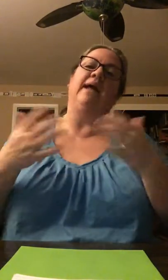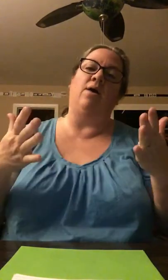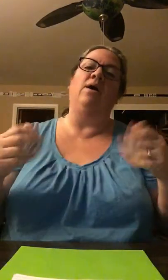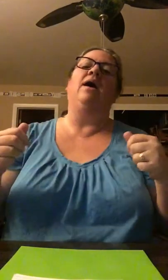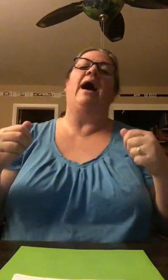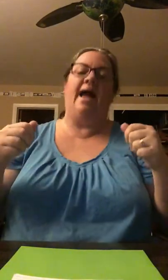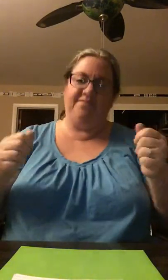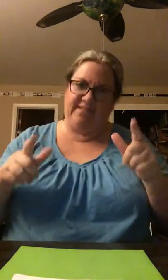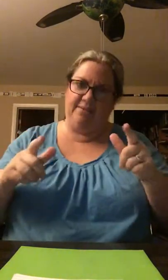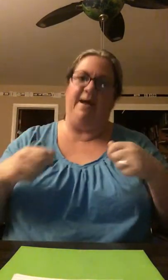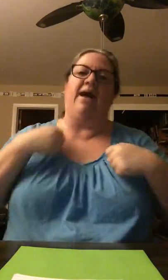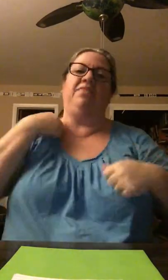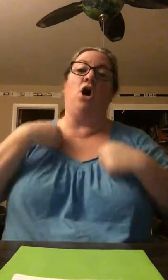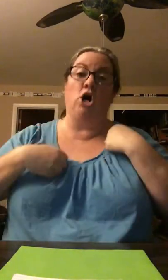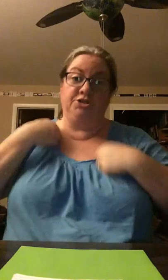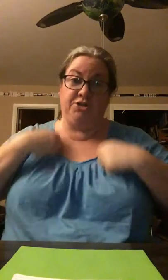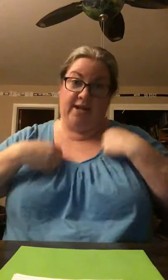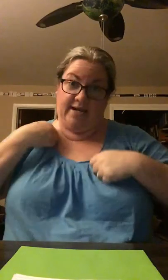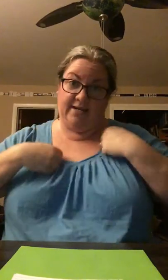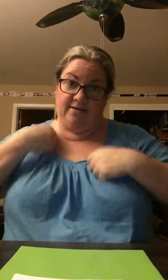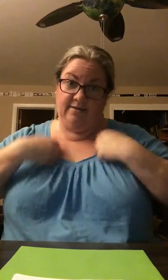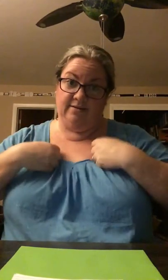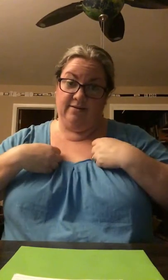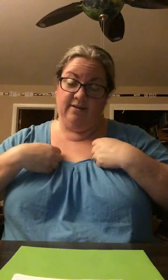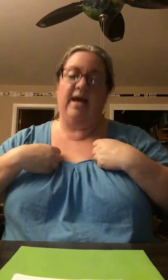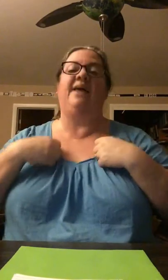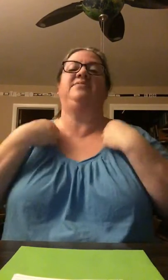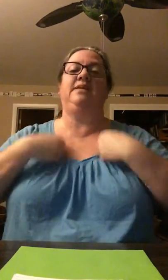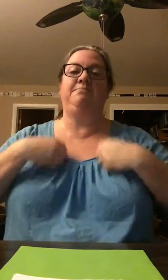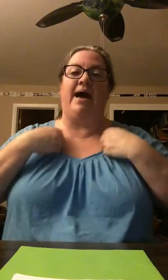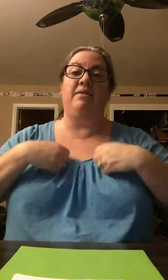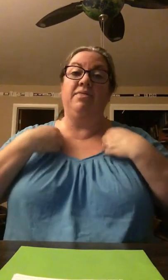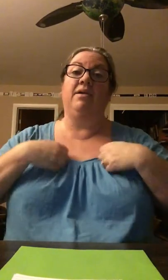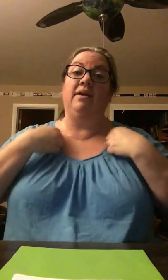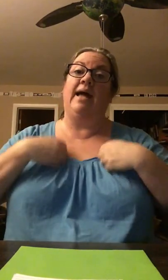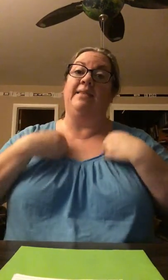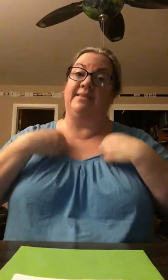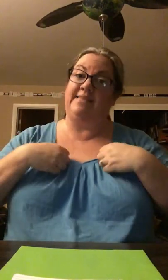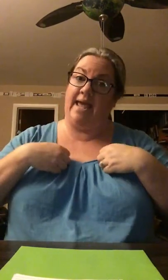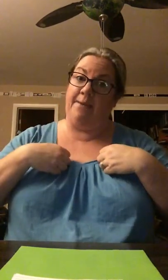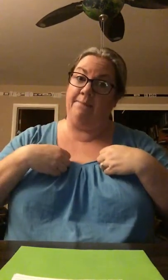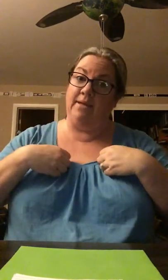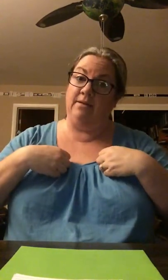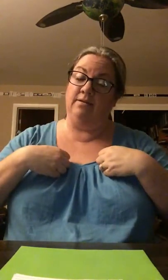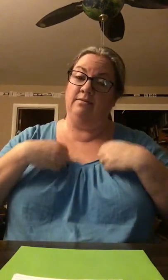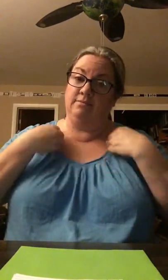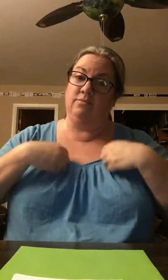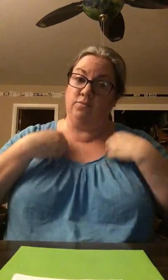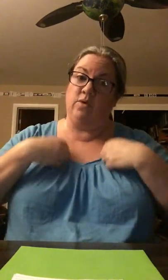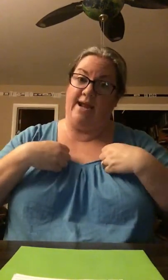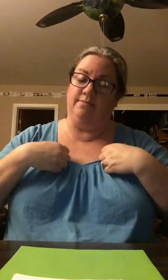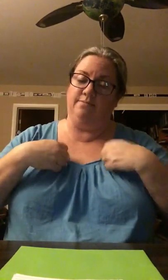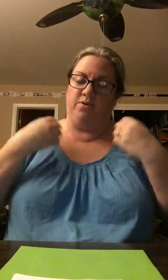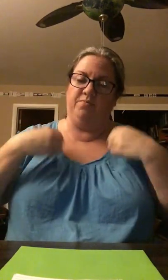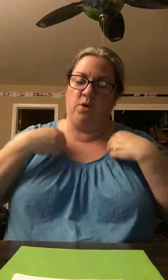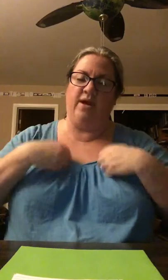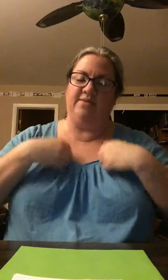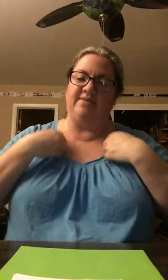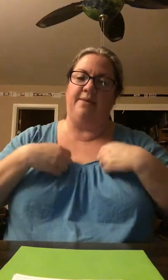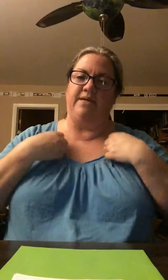Now, I've seen bath alternated. I've seen bath at the same rate, both going at the same